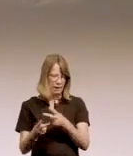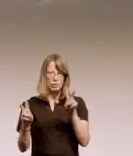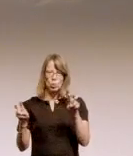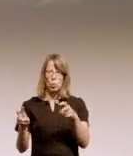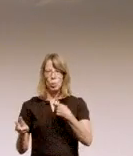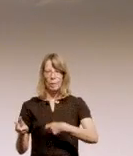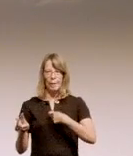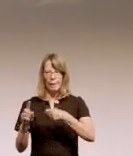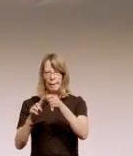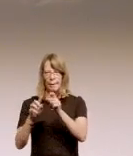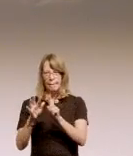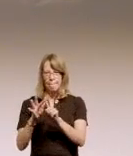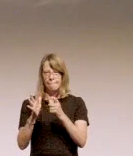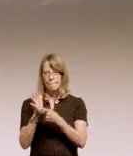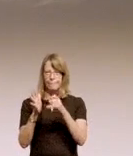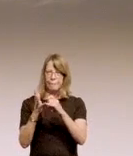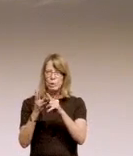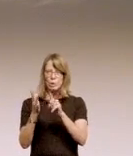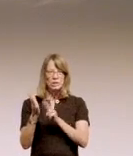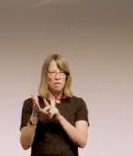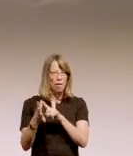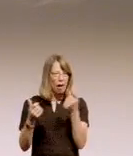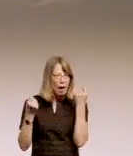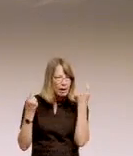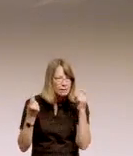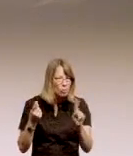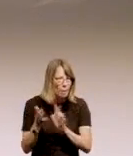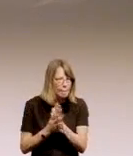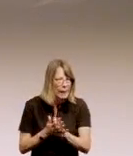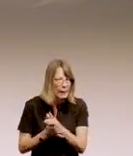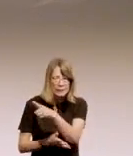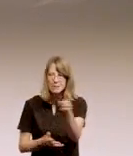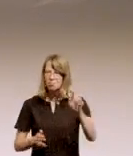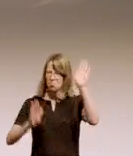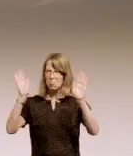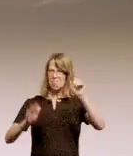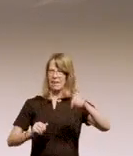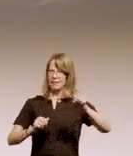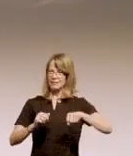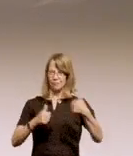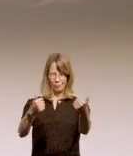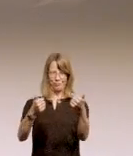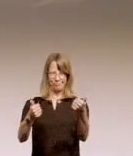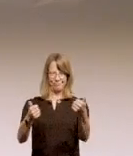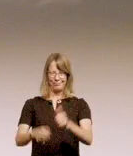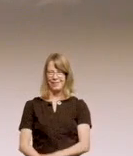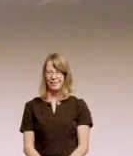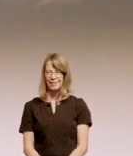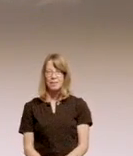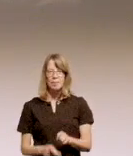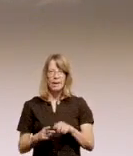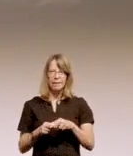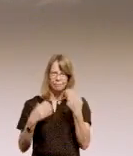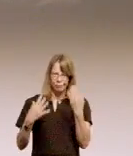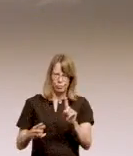is. Love it! That's so good. That's so good. You said finding your people, my people. For those who don't know,